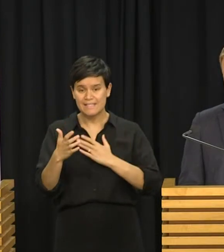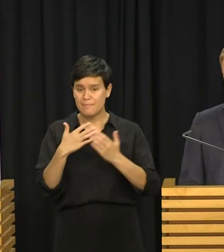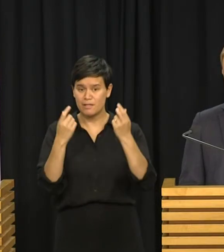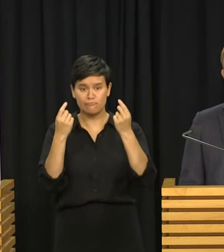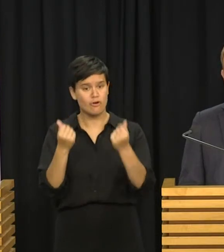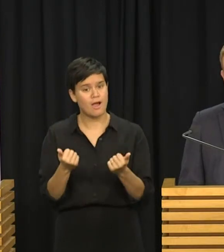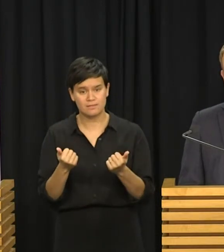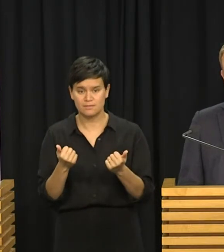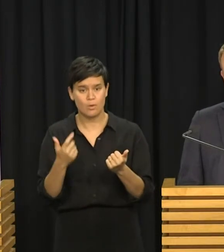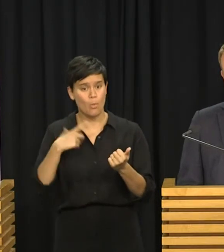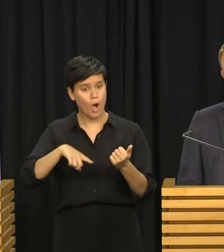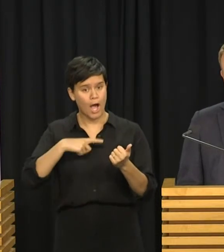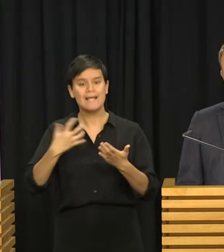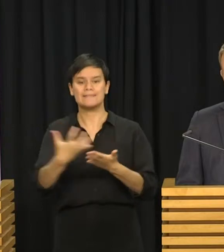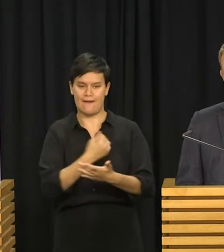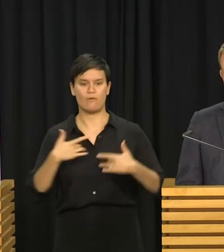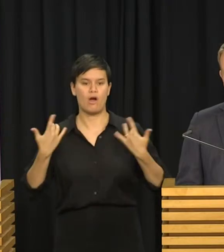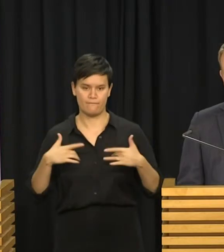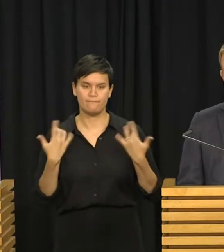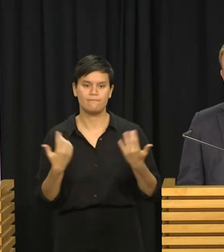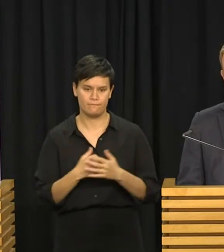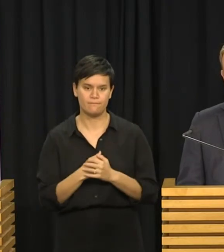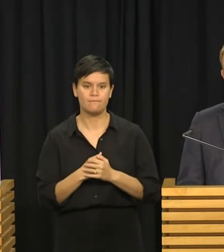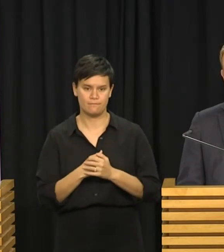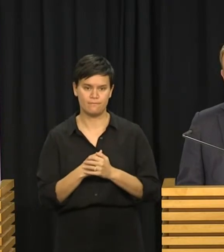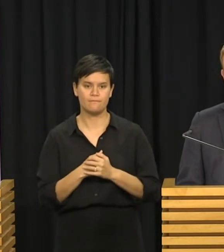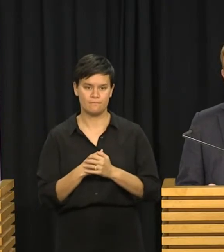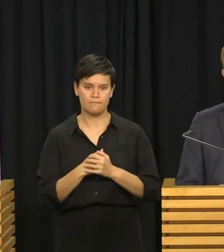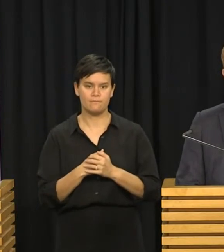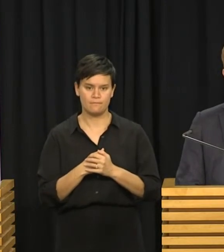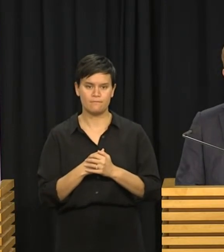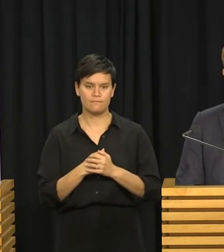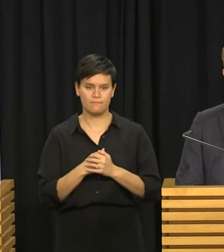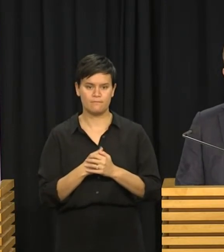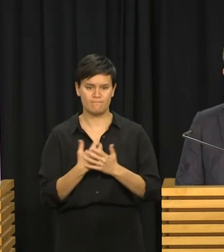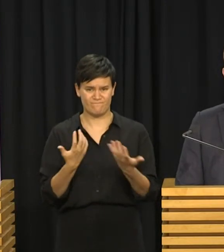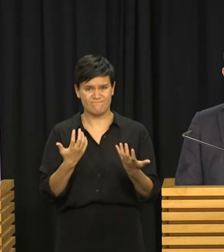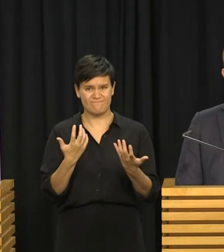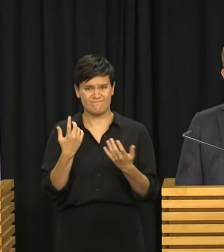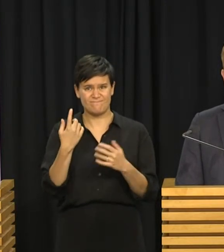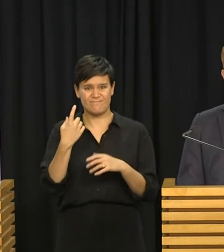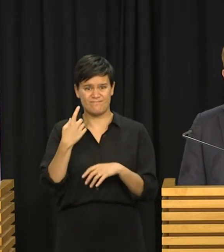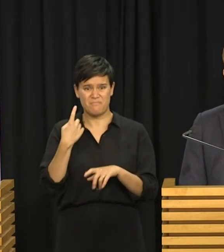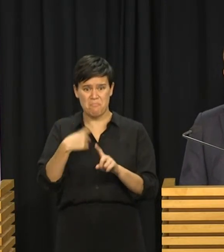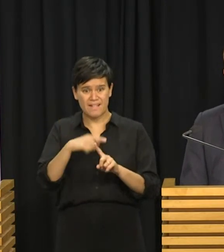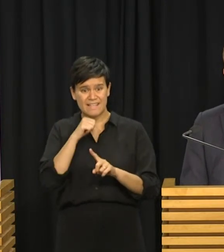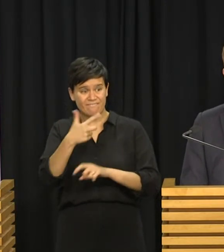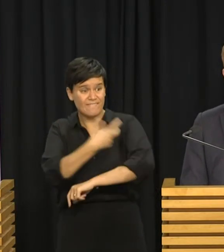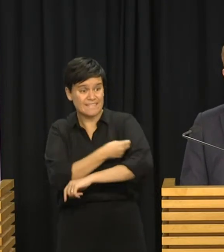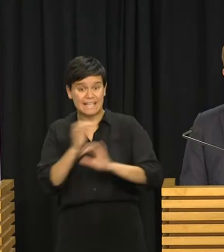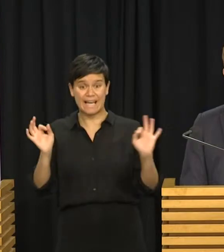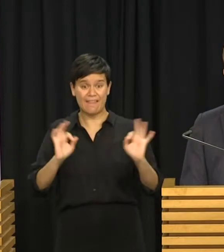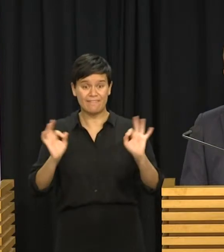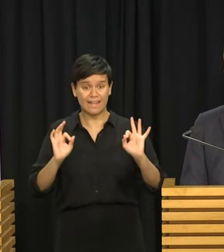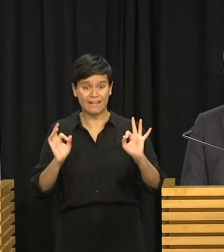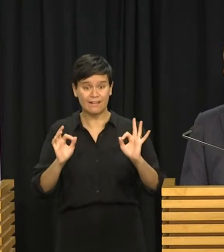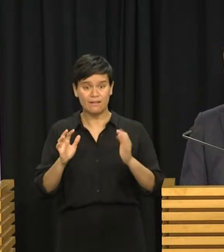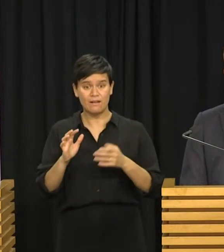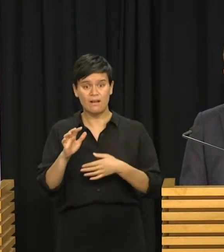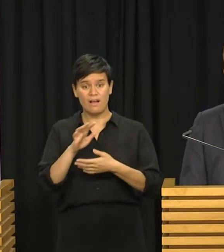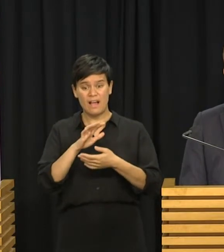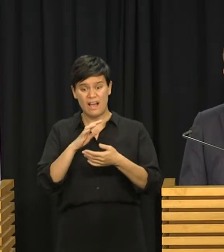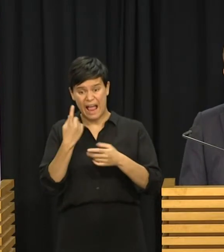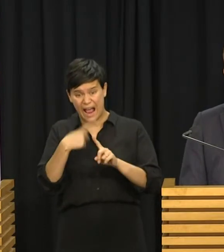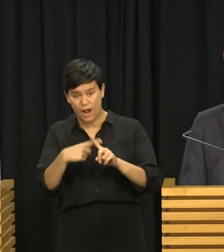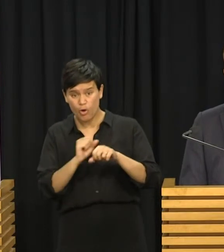the loss of life, or what we've seen, which is the ongoing hit that many businesses take if we have